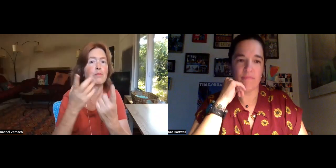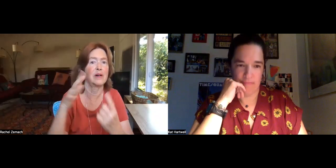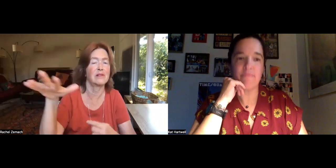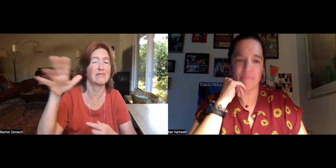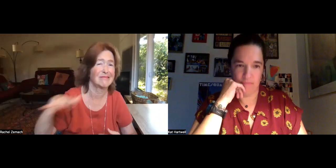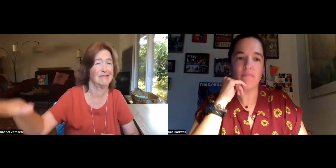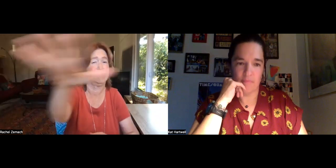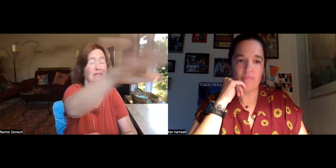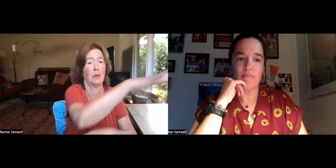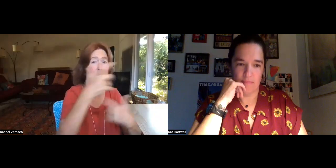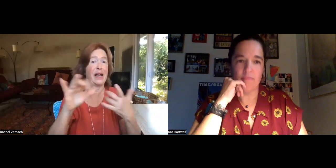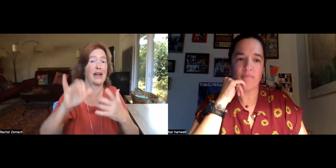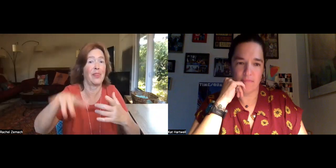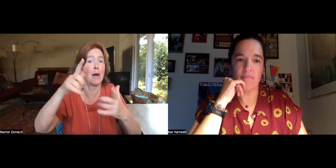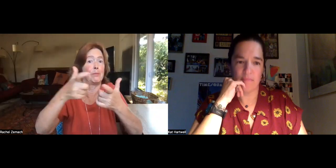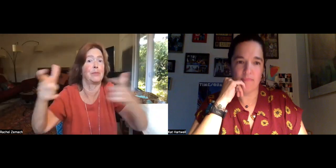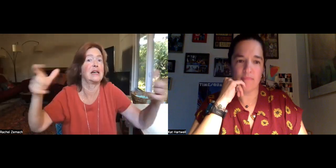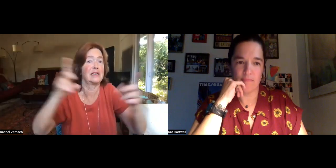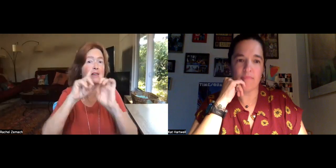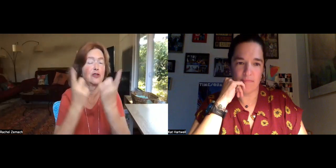department in that big district.